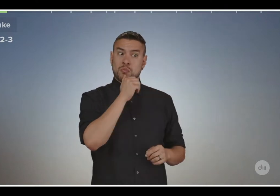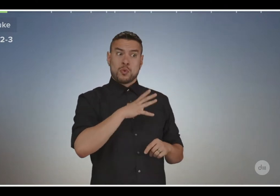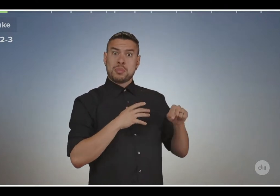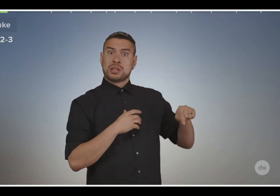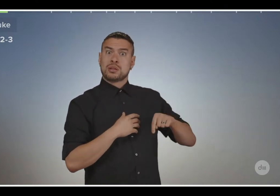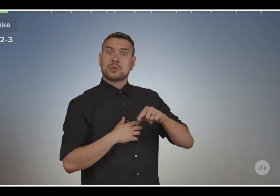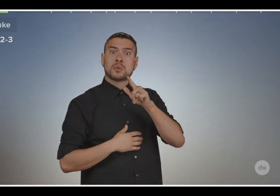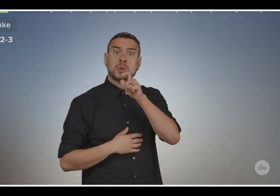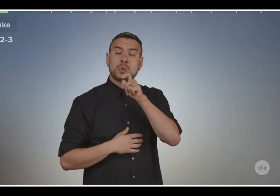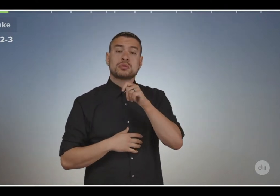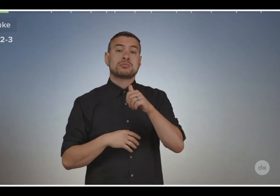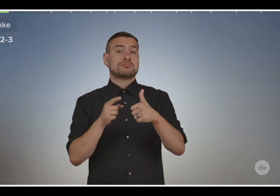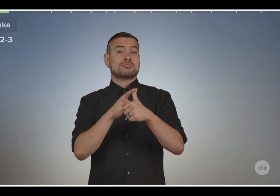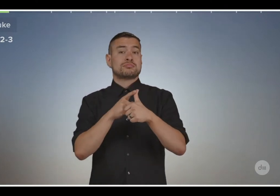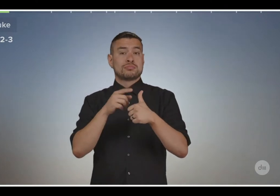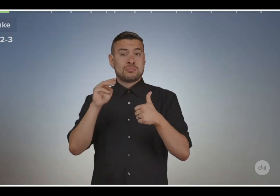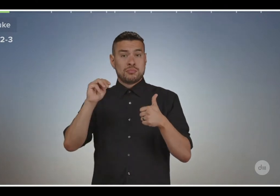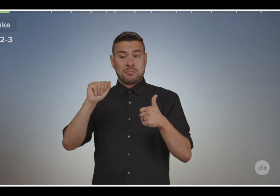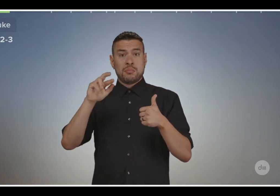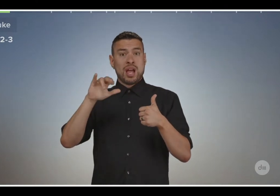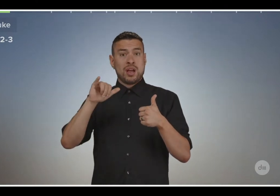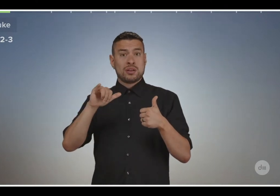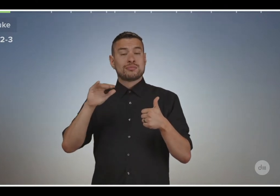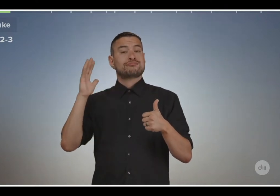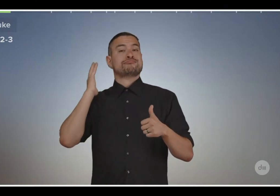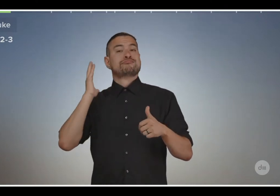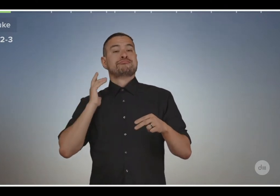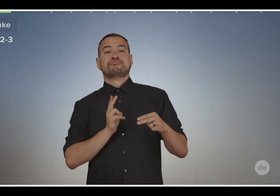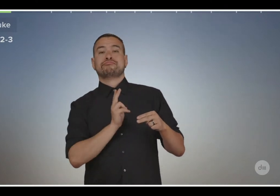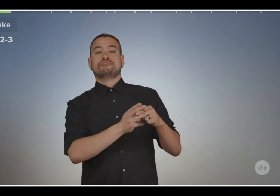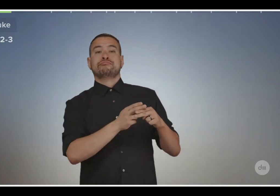evil spirits. One of them was Mary,